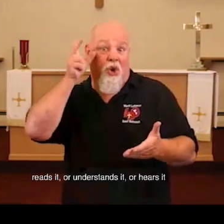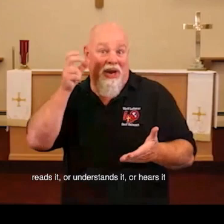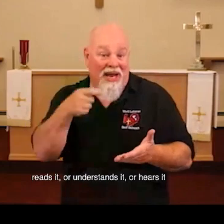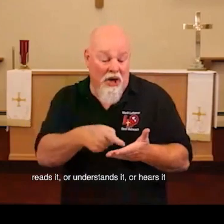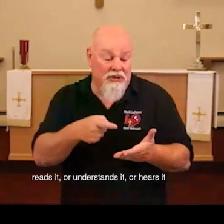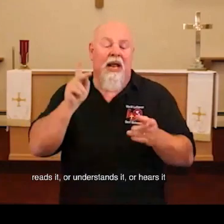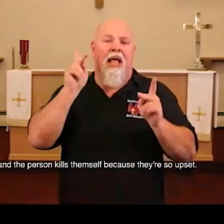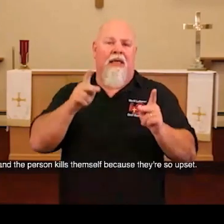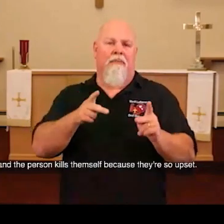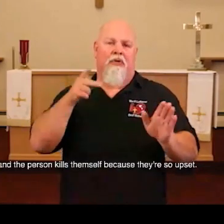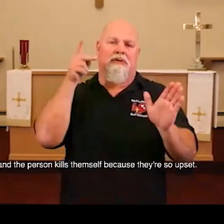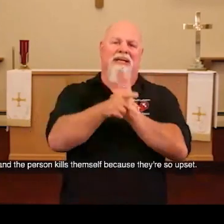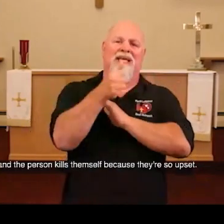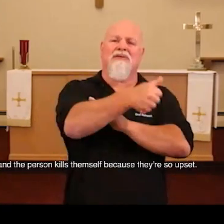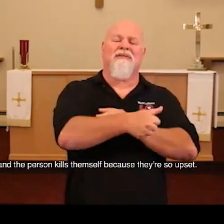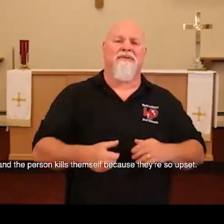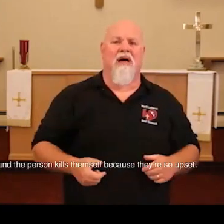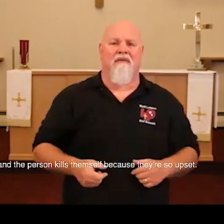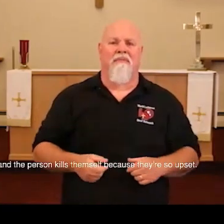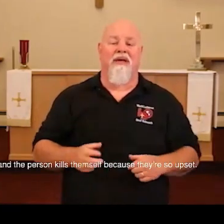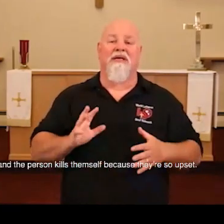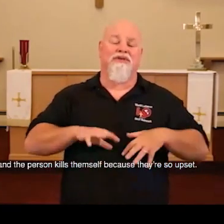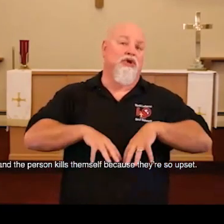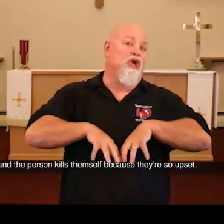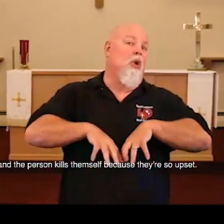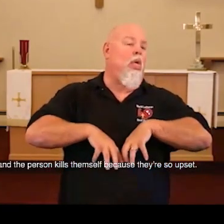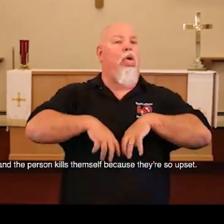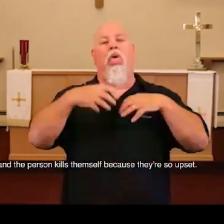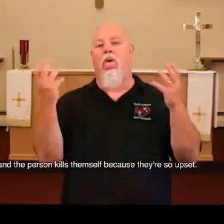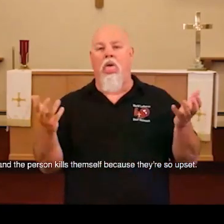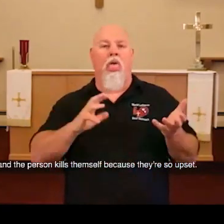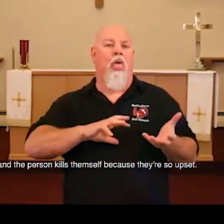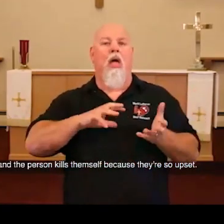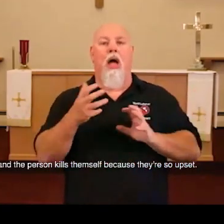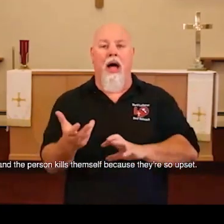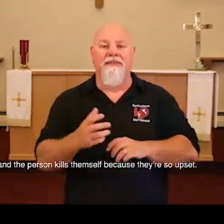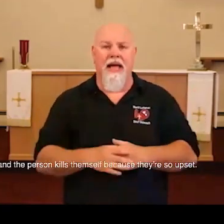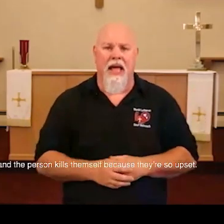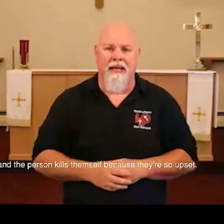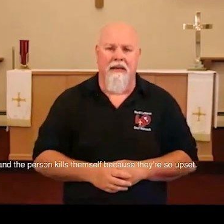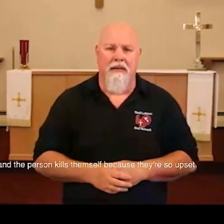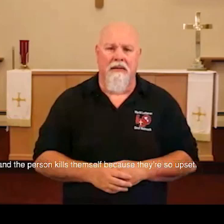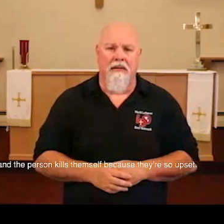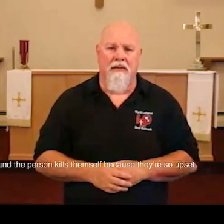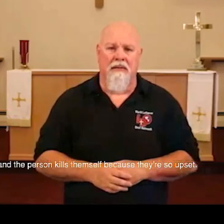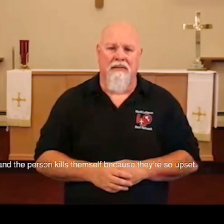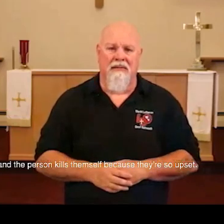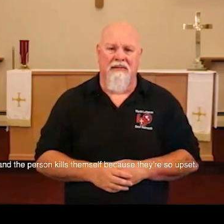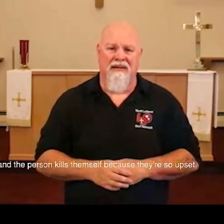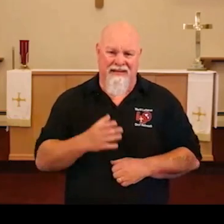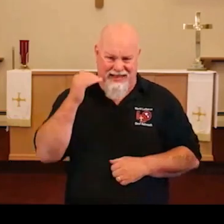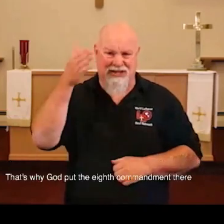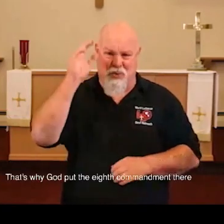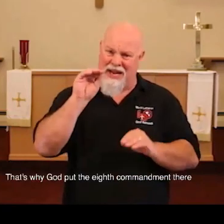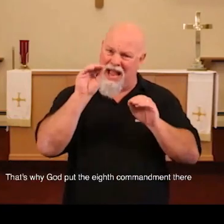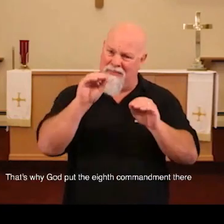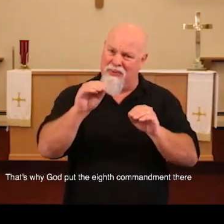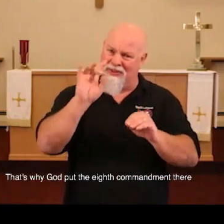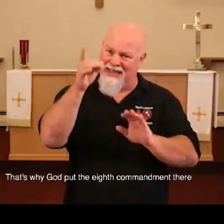or hears it, and the person kills himself because they're so upset. That's why God put the